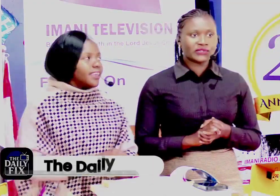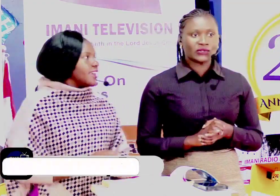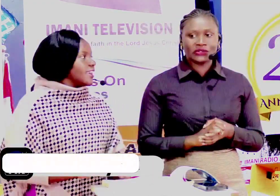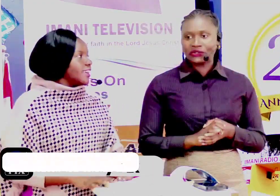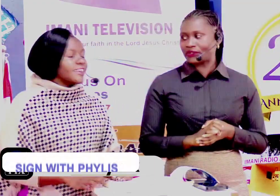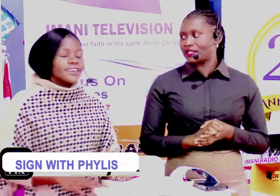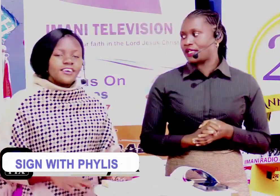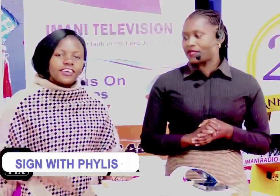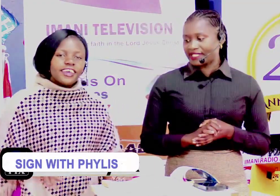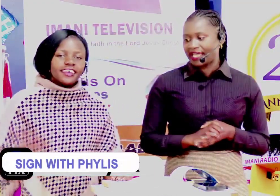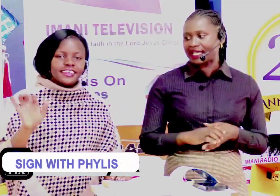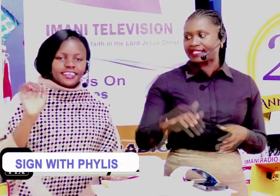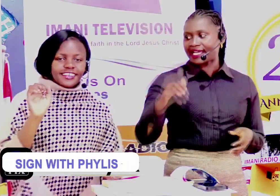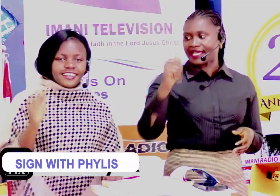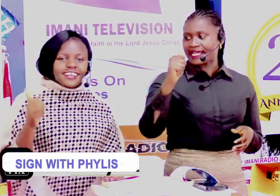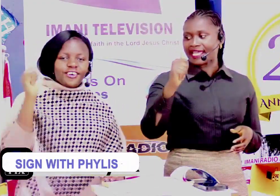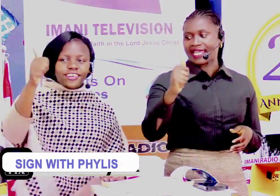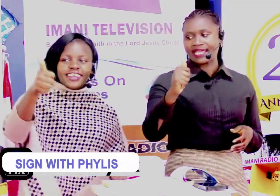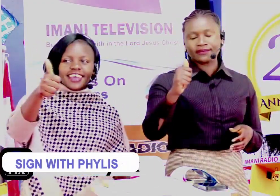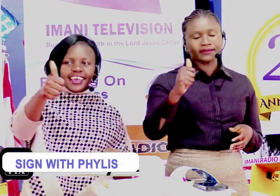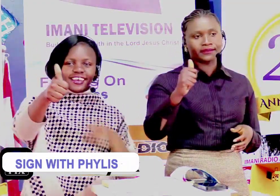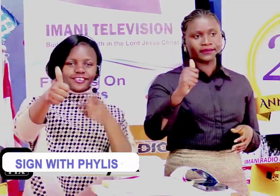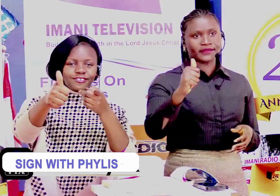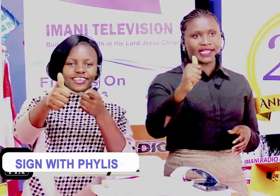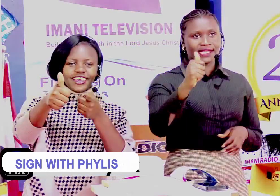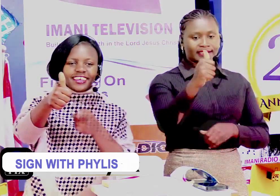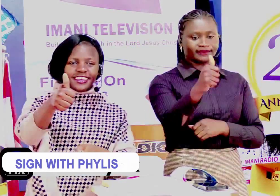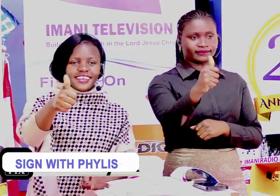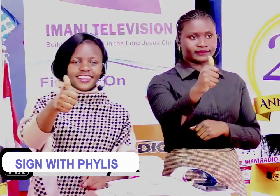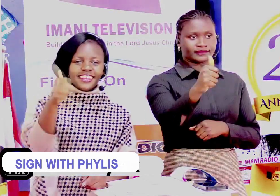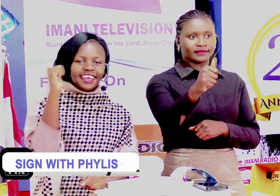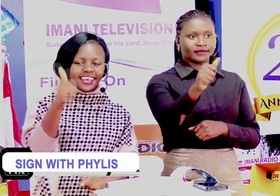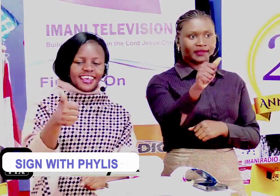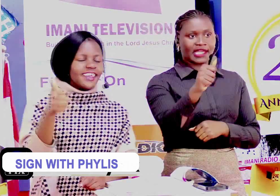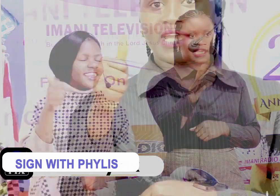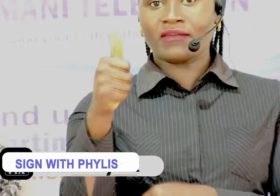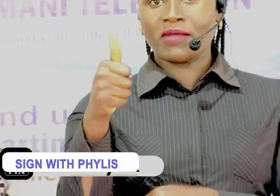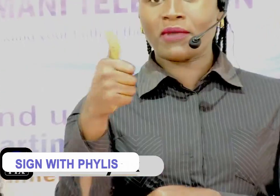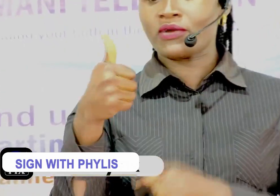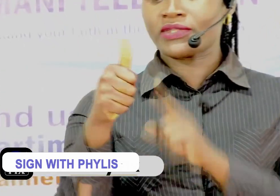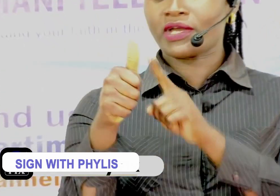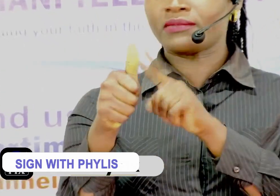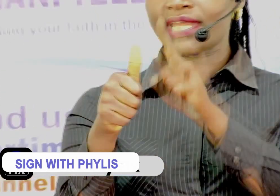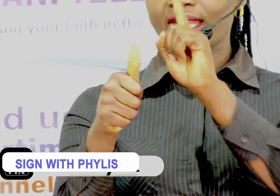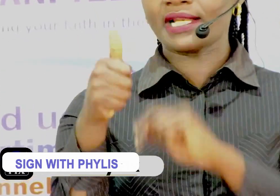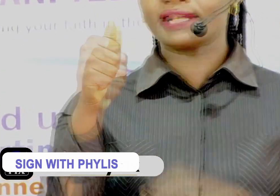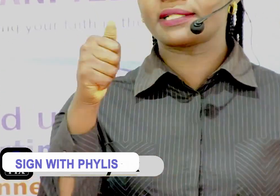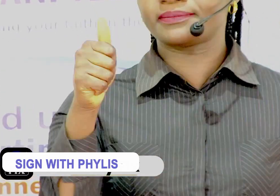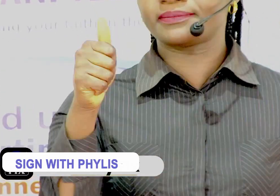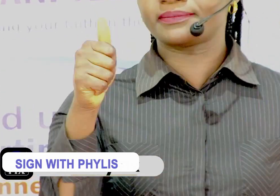Okay. We sign letter A. Letter A, okay. Letter A. Remember B. your thumbnail. Letter A.